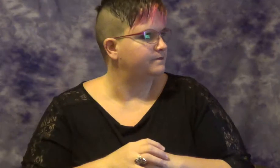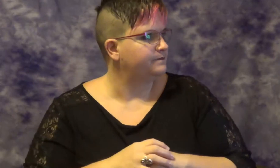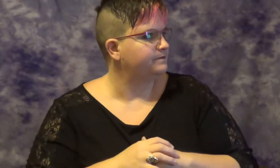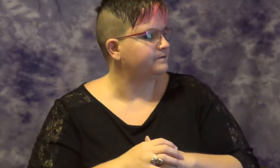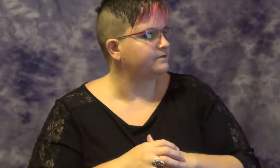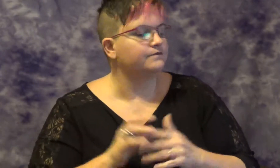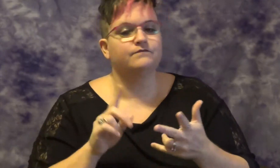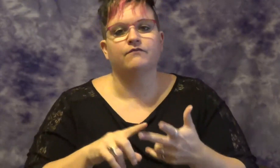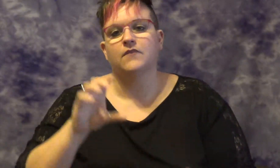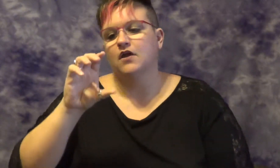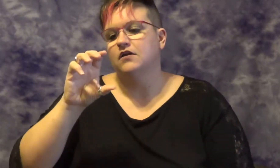in a smaller area.